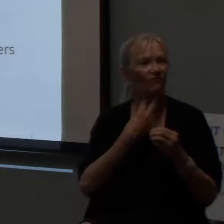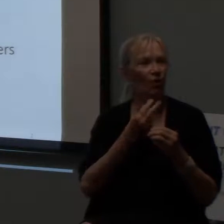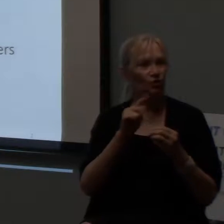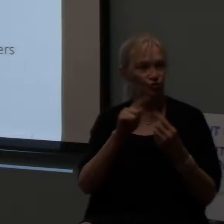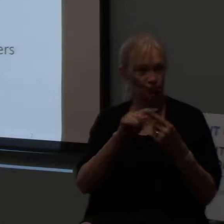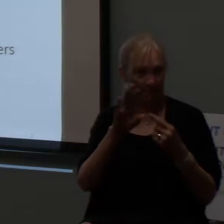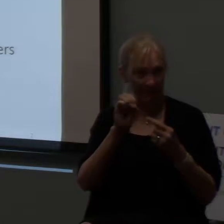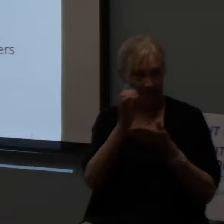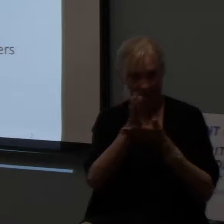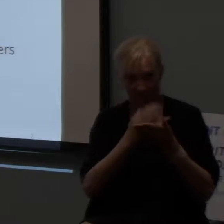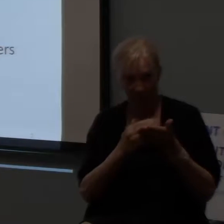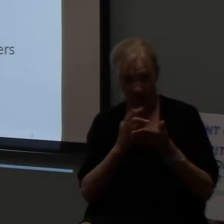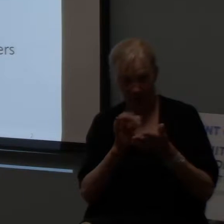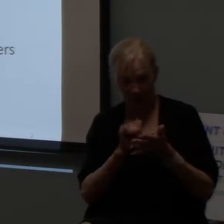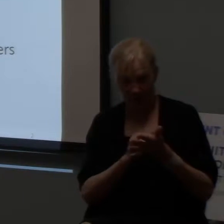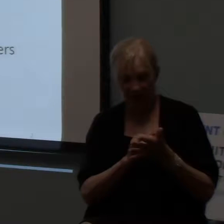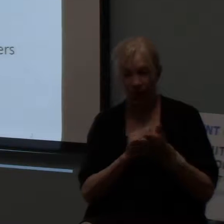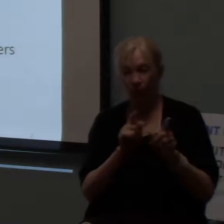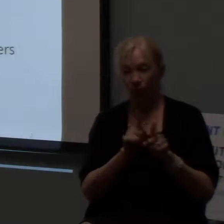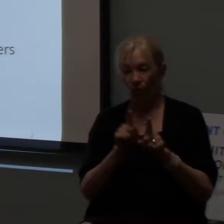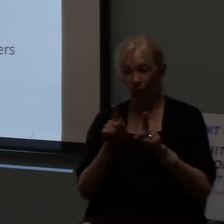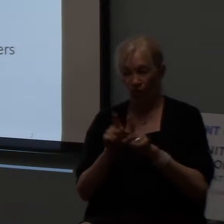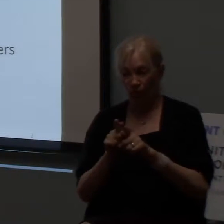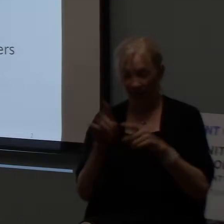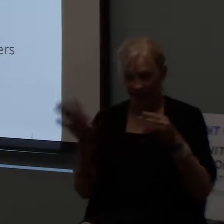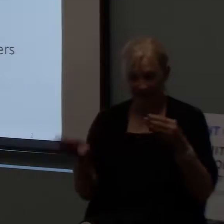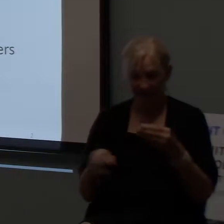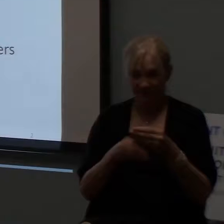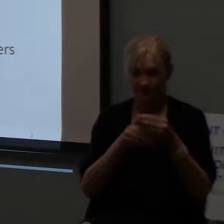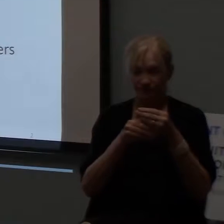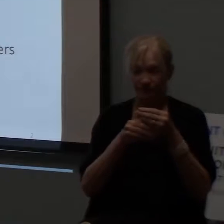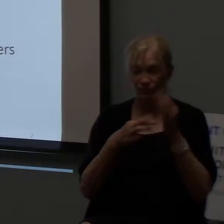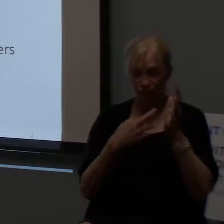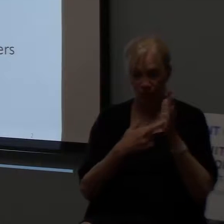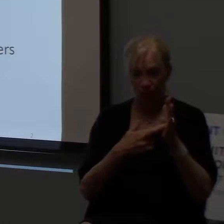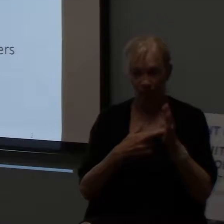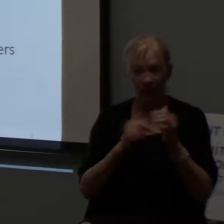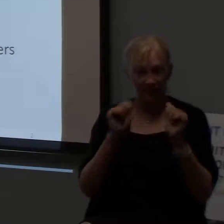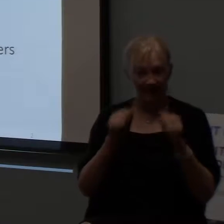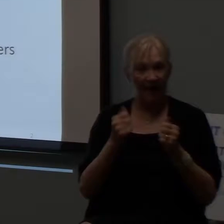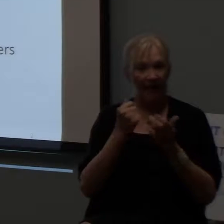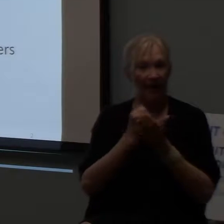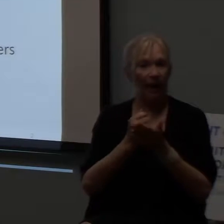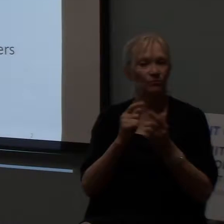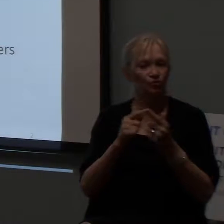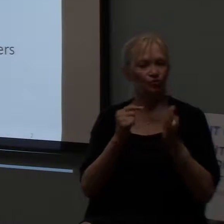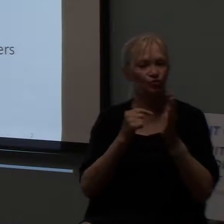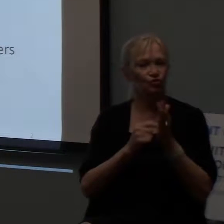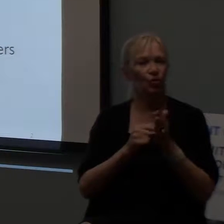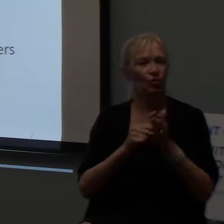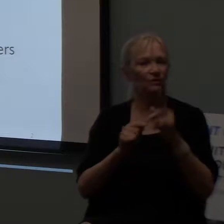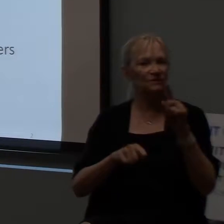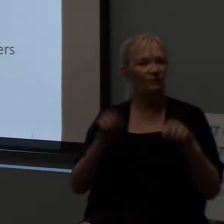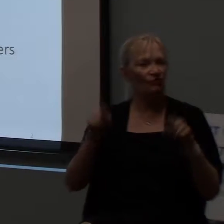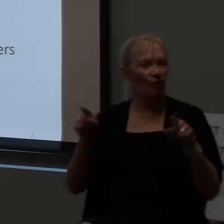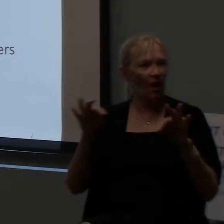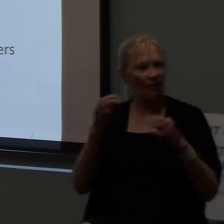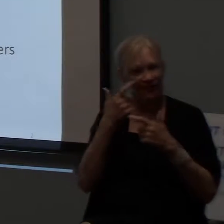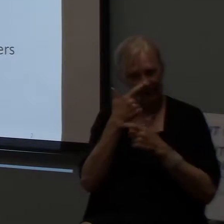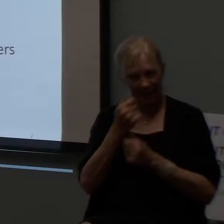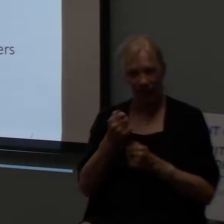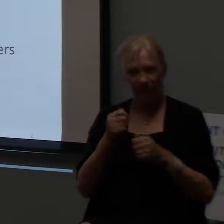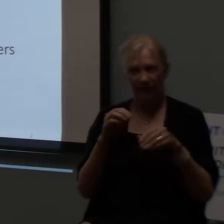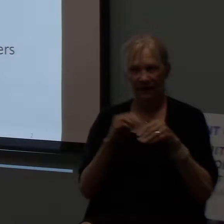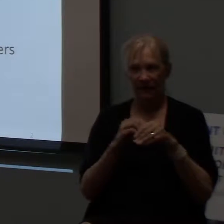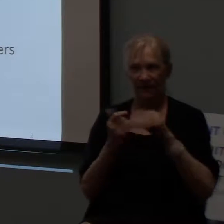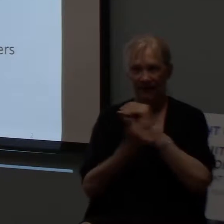process. In addition, expanded representation could help to reflect the diversity of interests and opinions within the